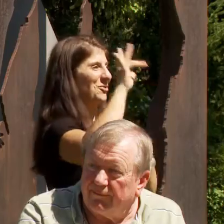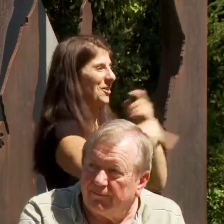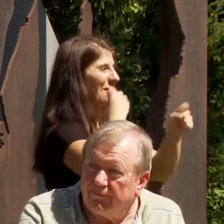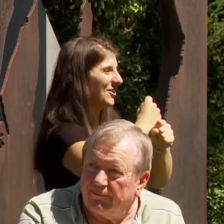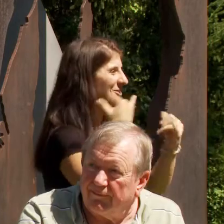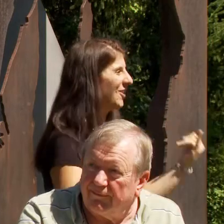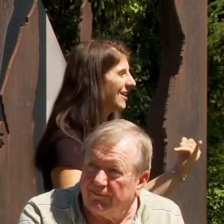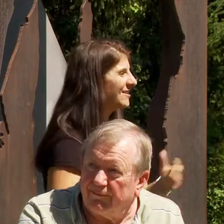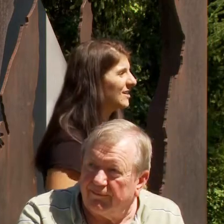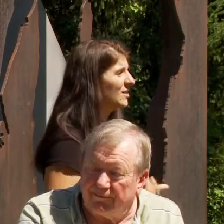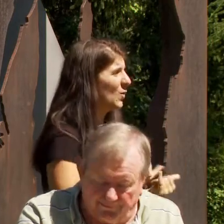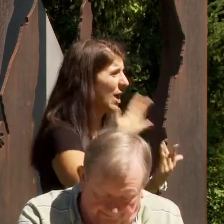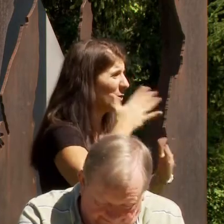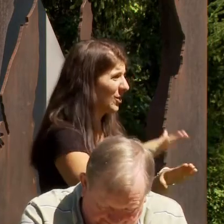in song with me before we close?